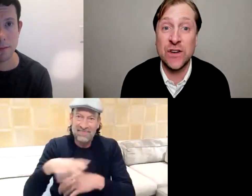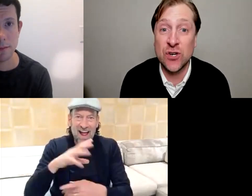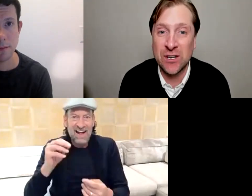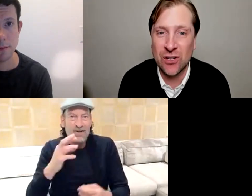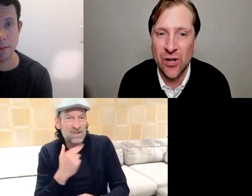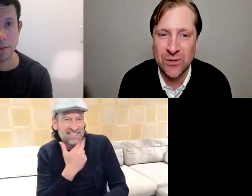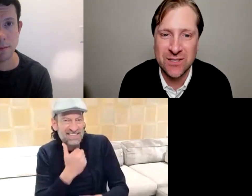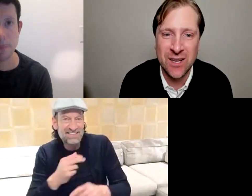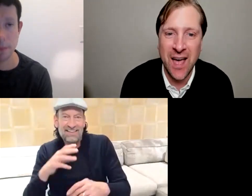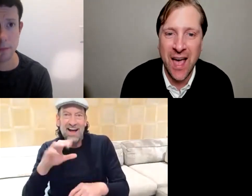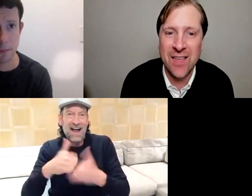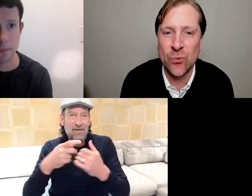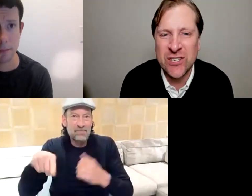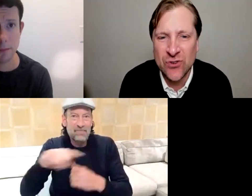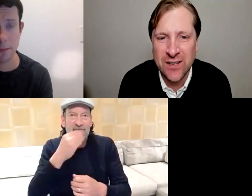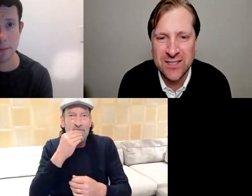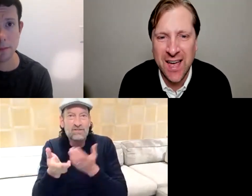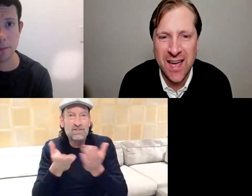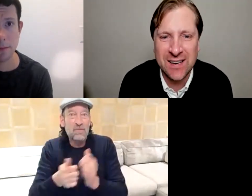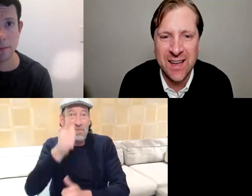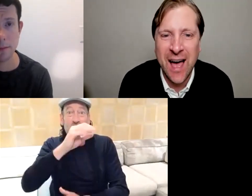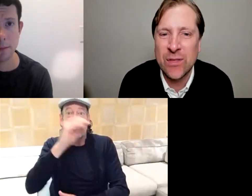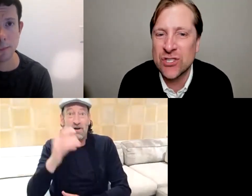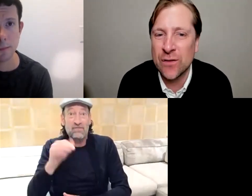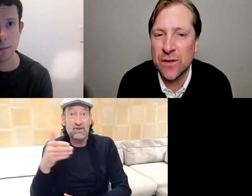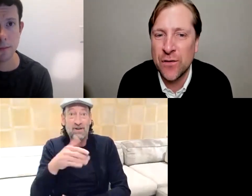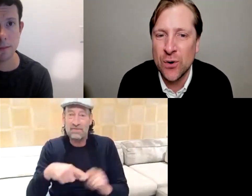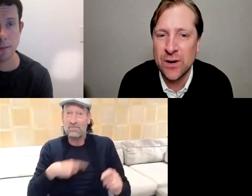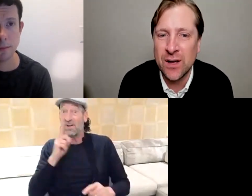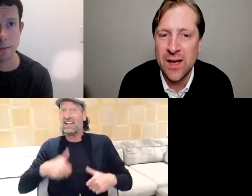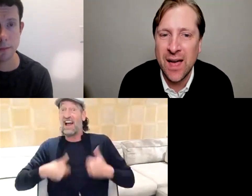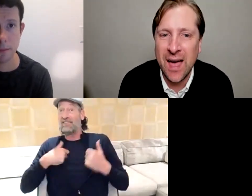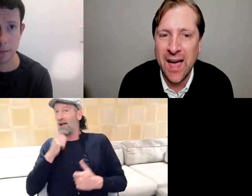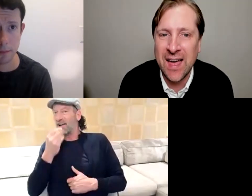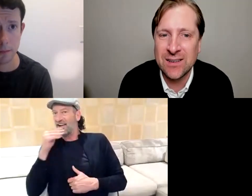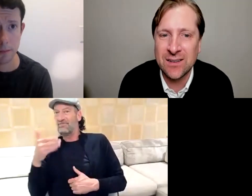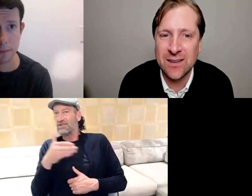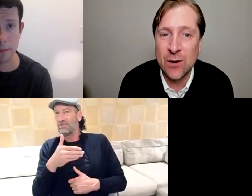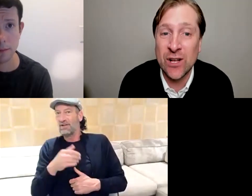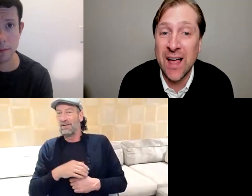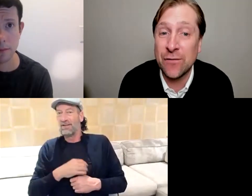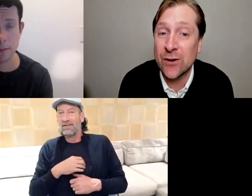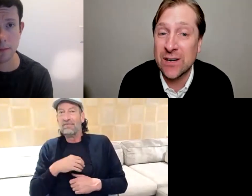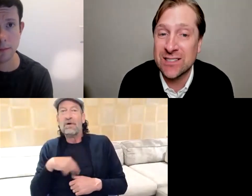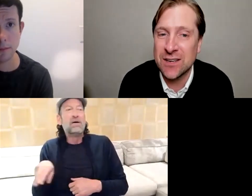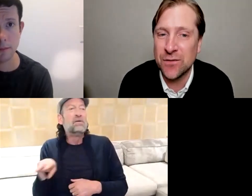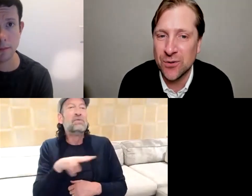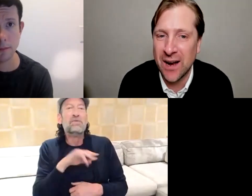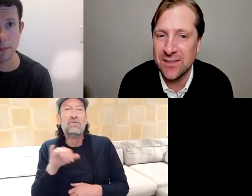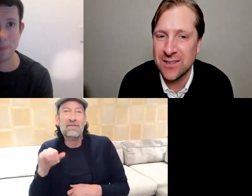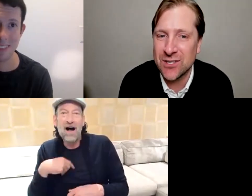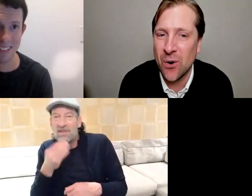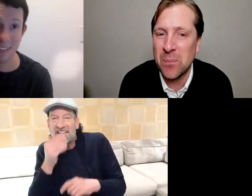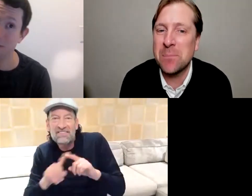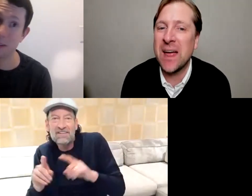this fisherman clothes, and the restaurants and how they serve the food. And in real life, I don't eat seafood,